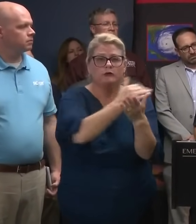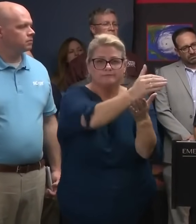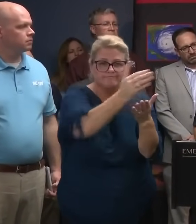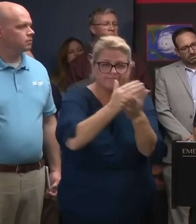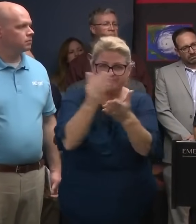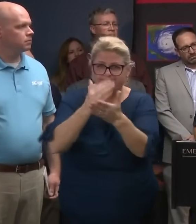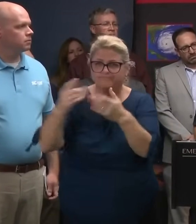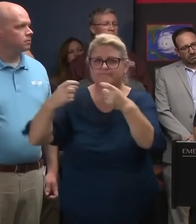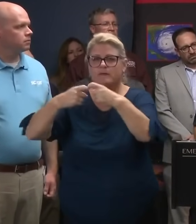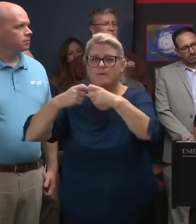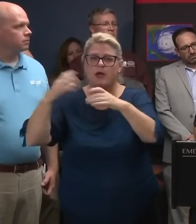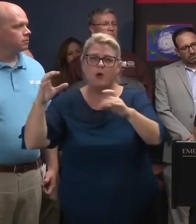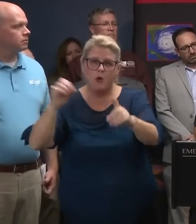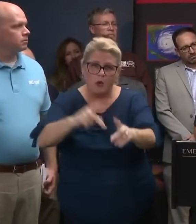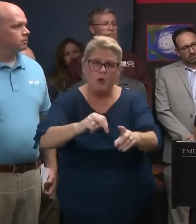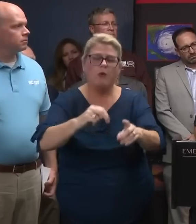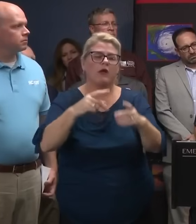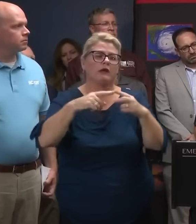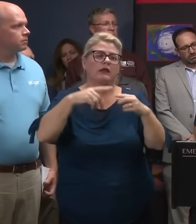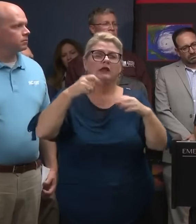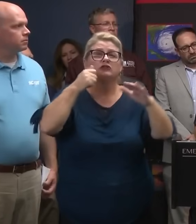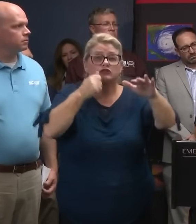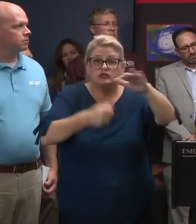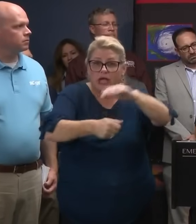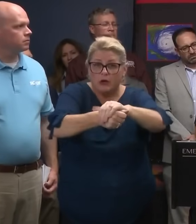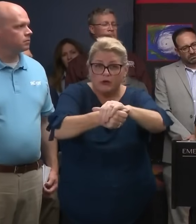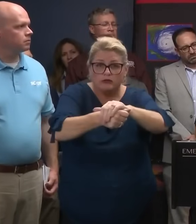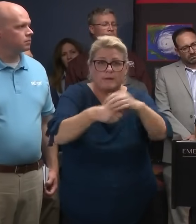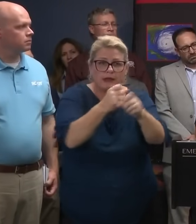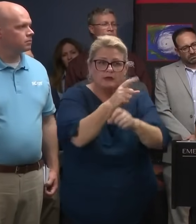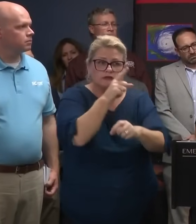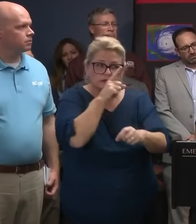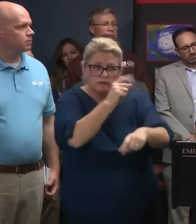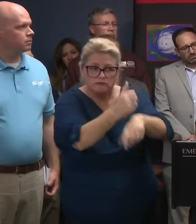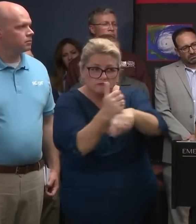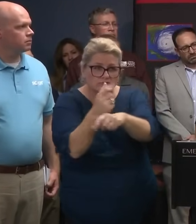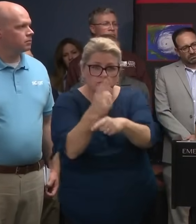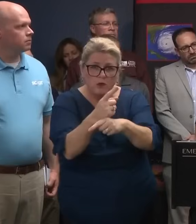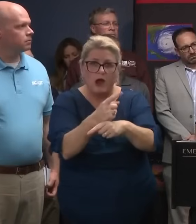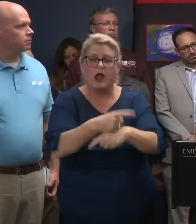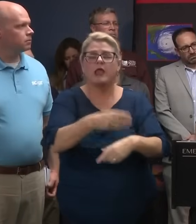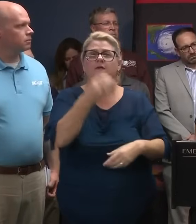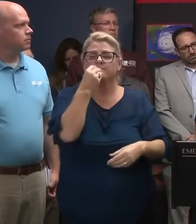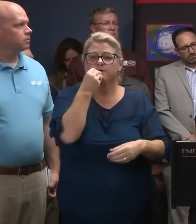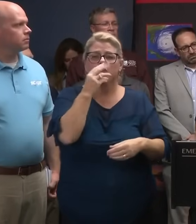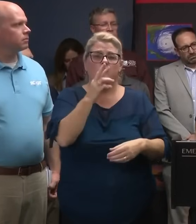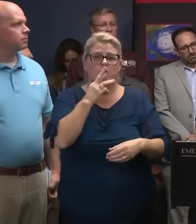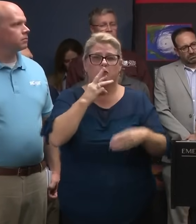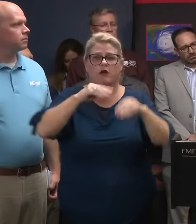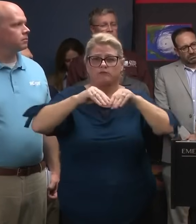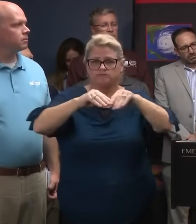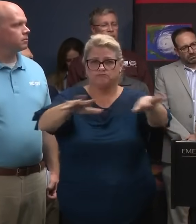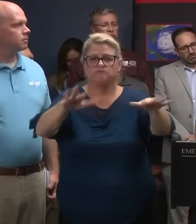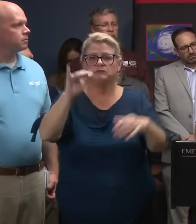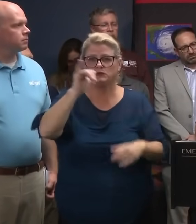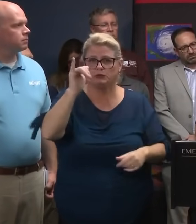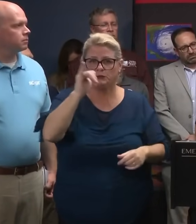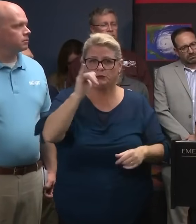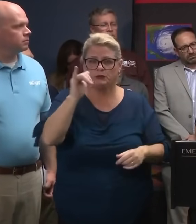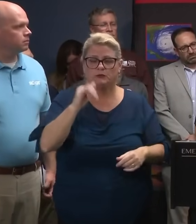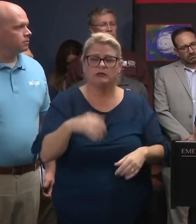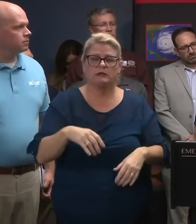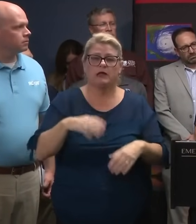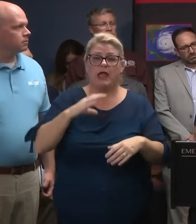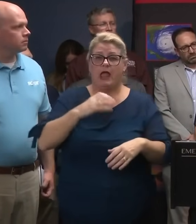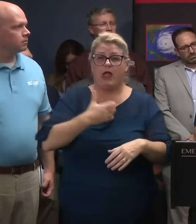power restoration, shelter operation, and food and water distribution. We have 10 of